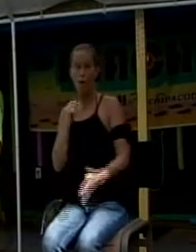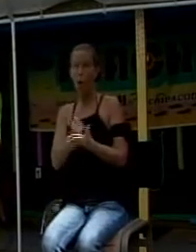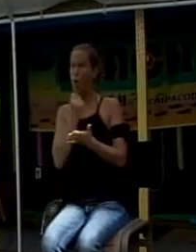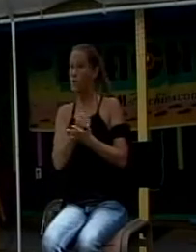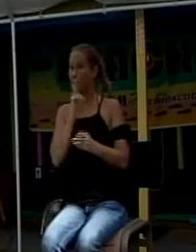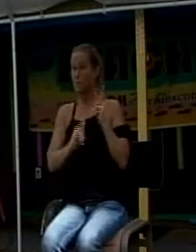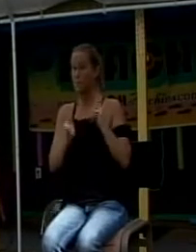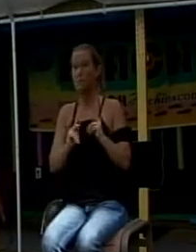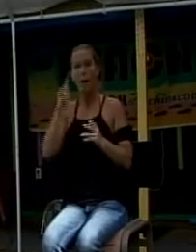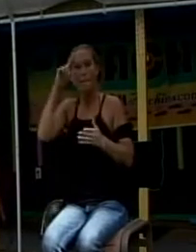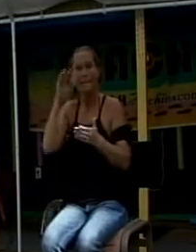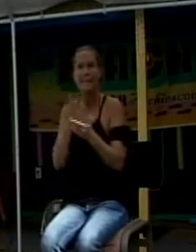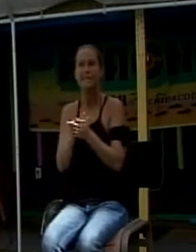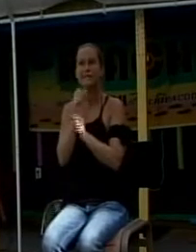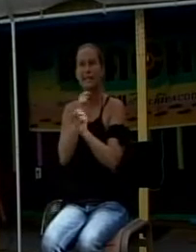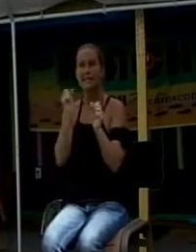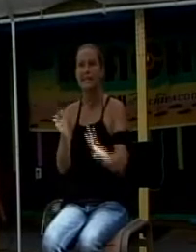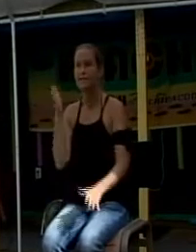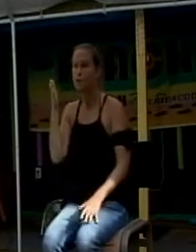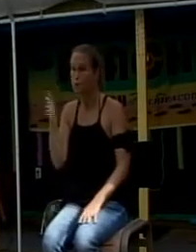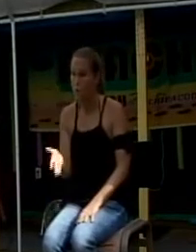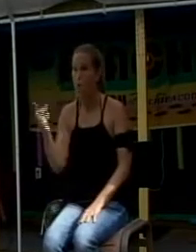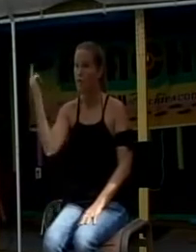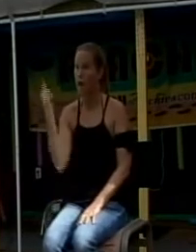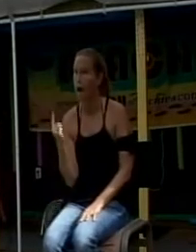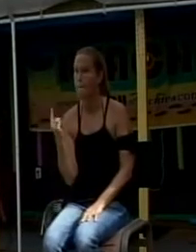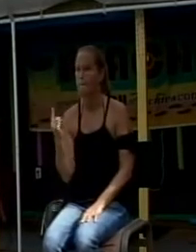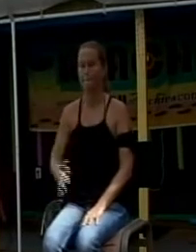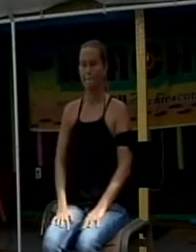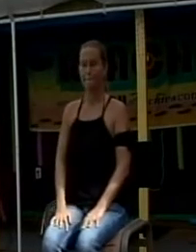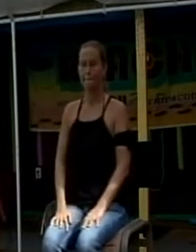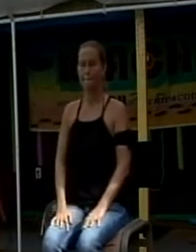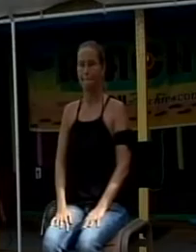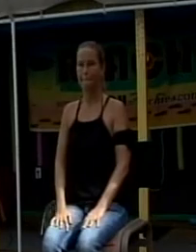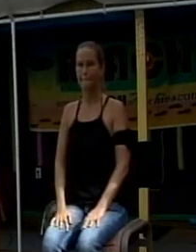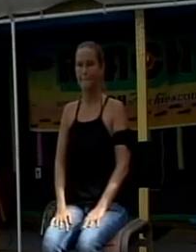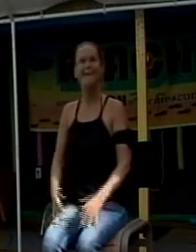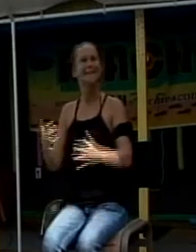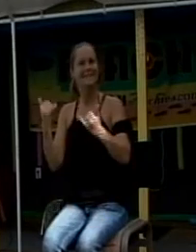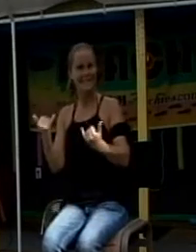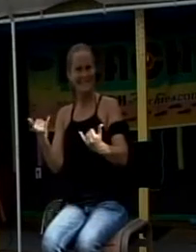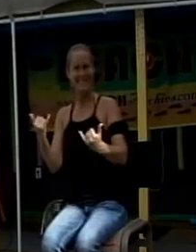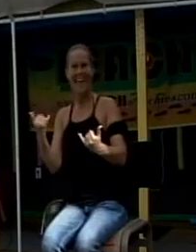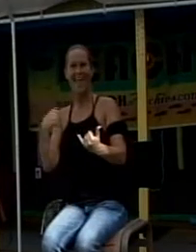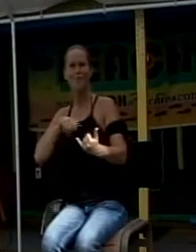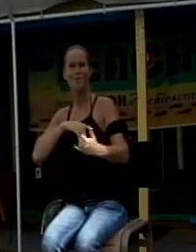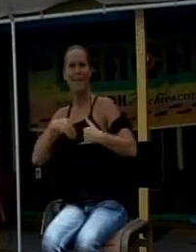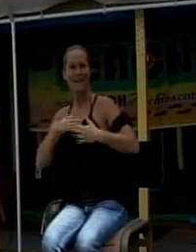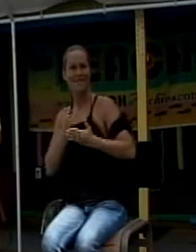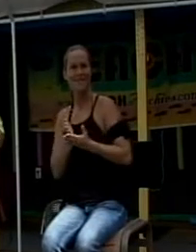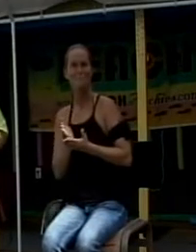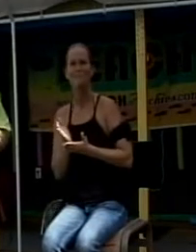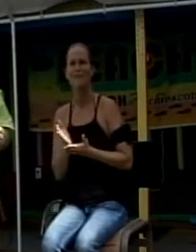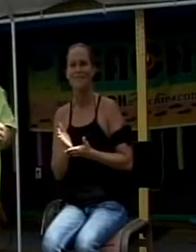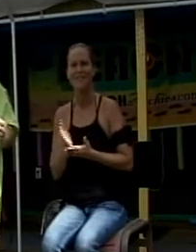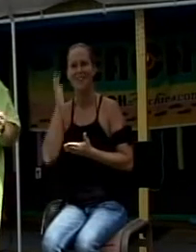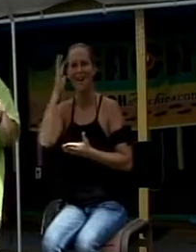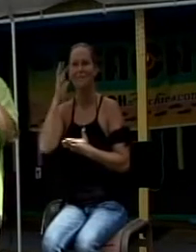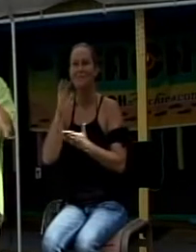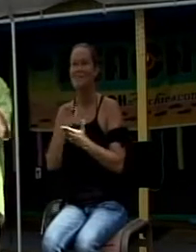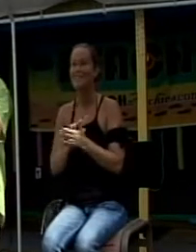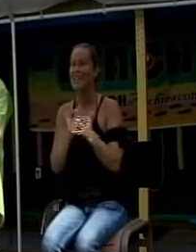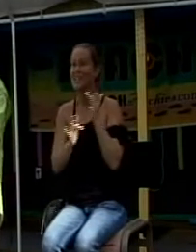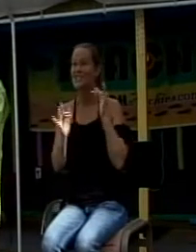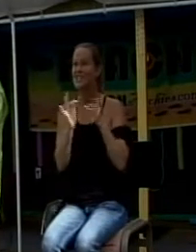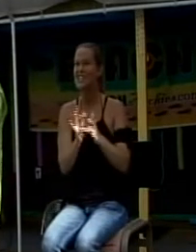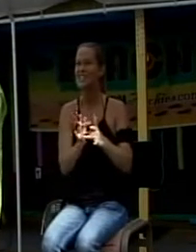Today, we are privileged to believe in the Messiah that came and saved us